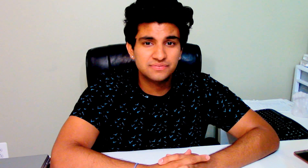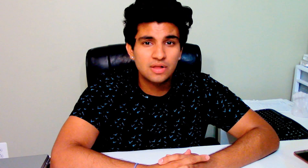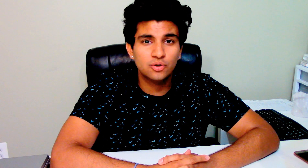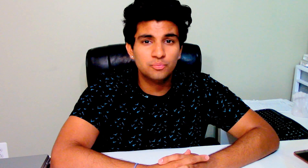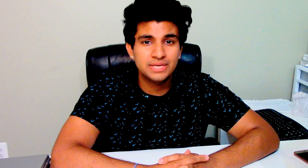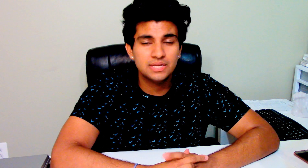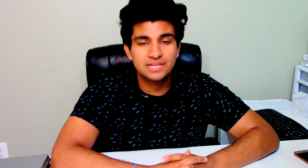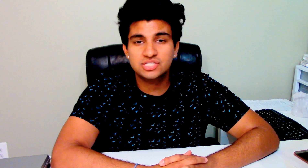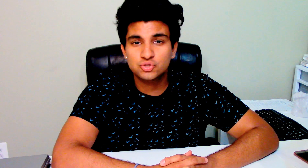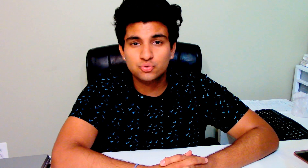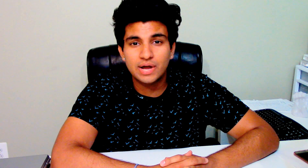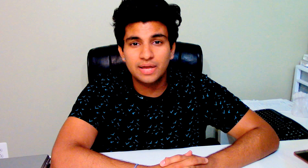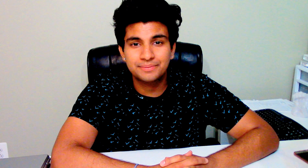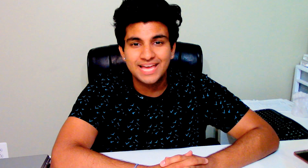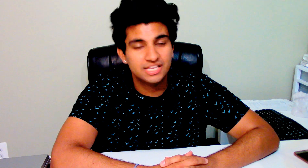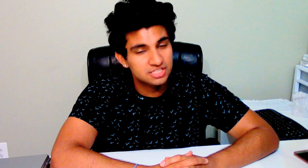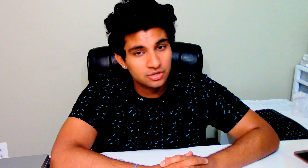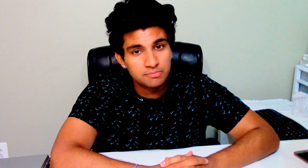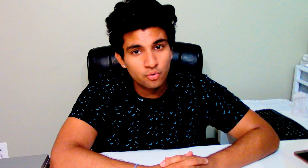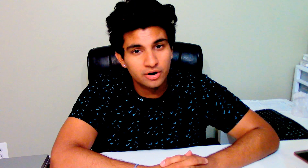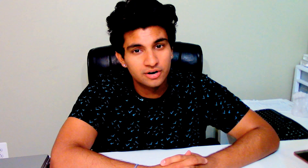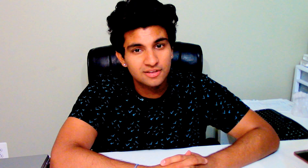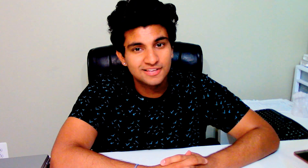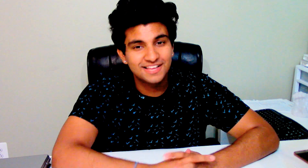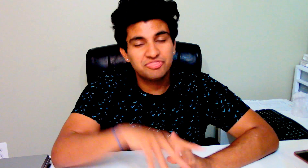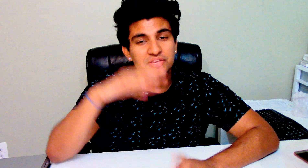follow me and subscribe to learn more. Thank you for